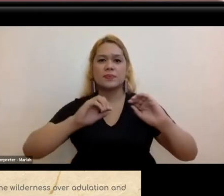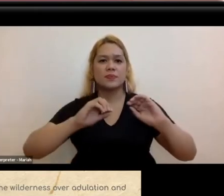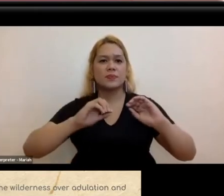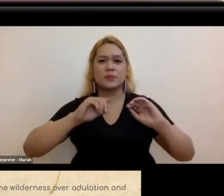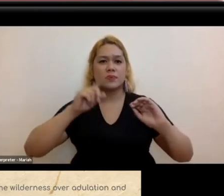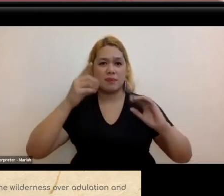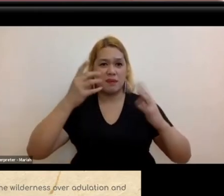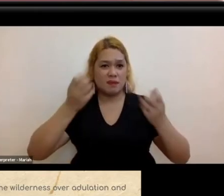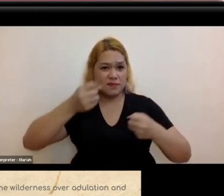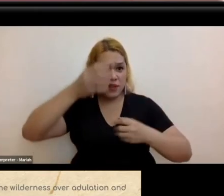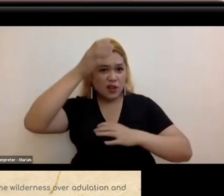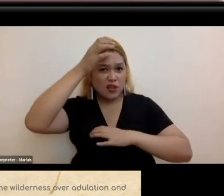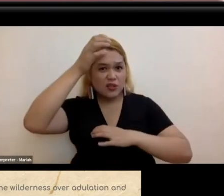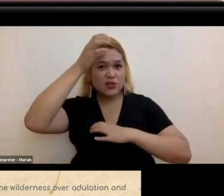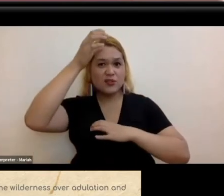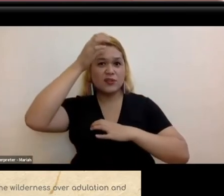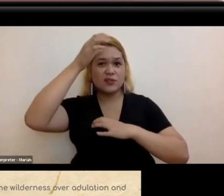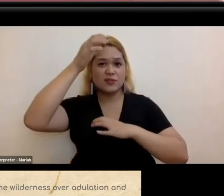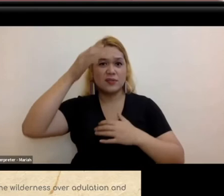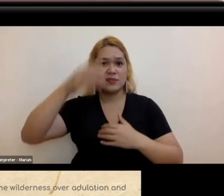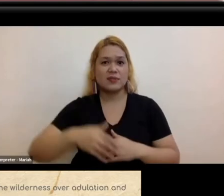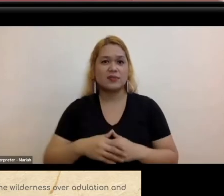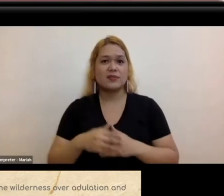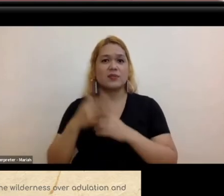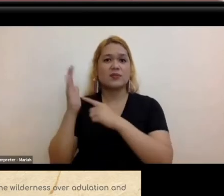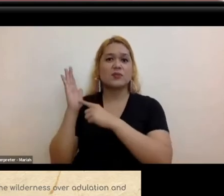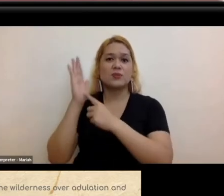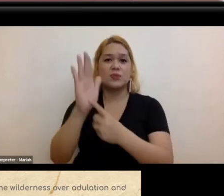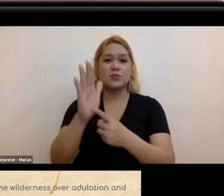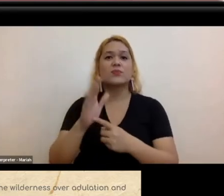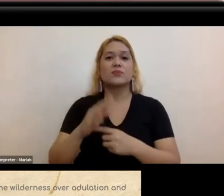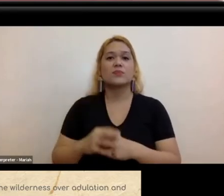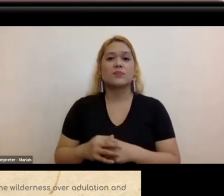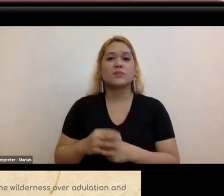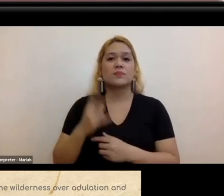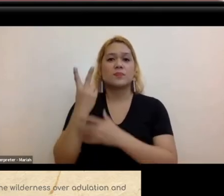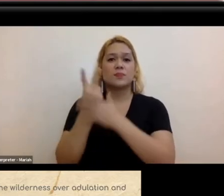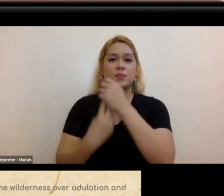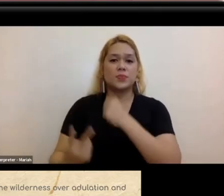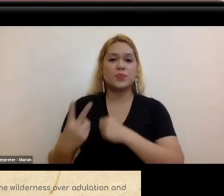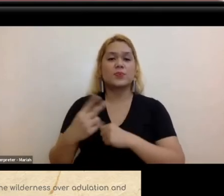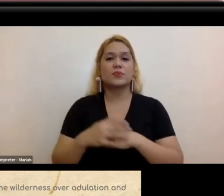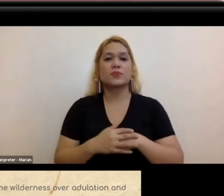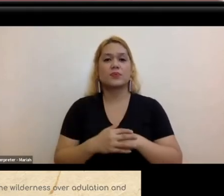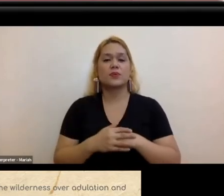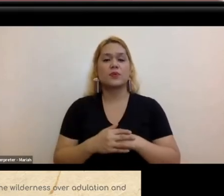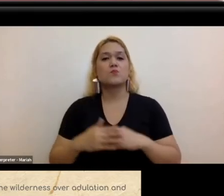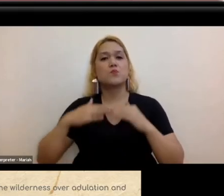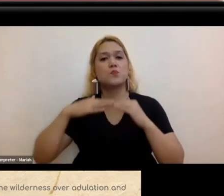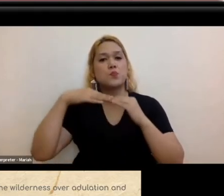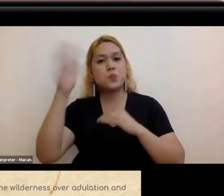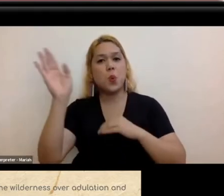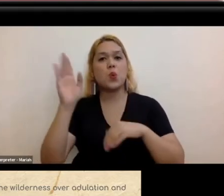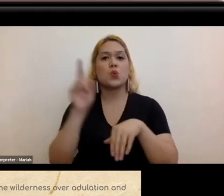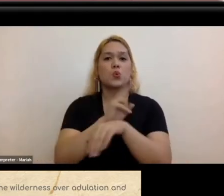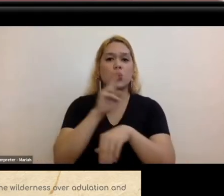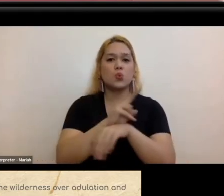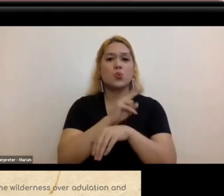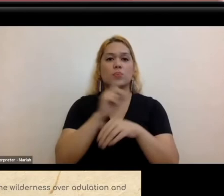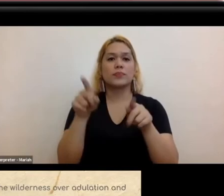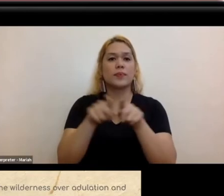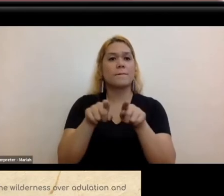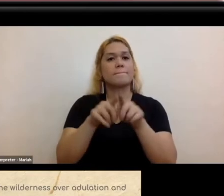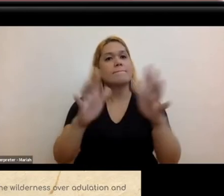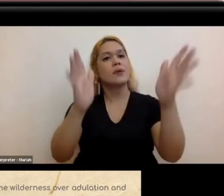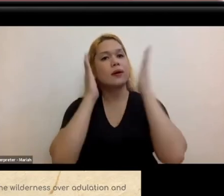appeared to both. To be more useful, one must harvest attention. The prophet's face is